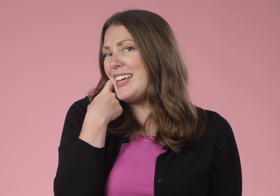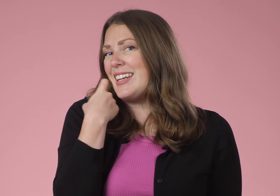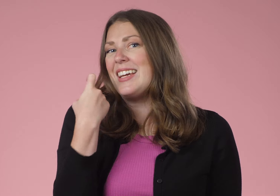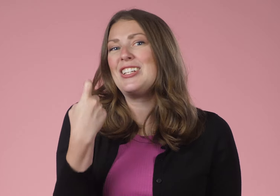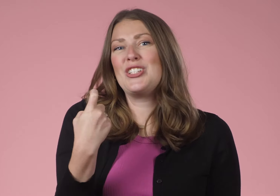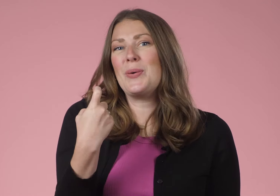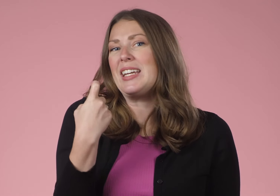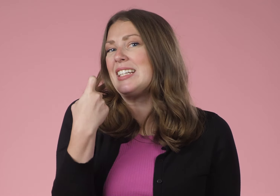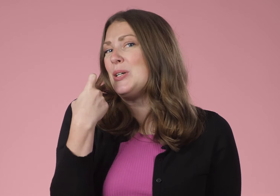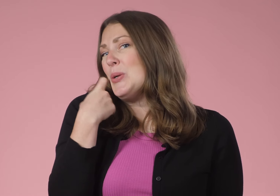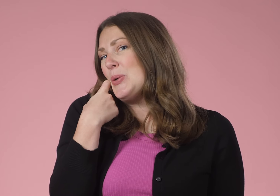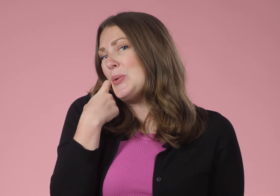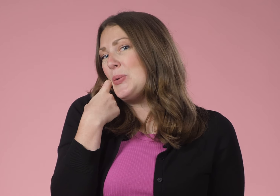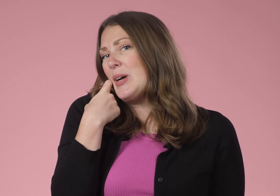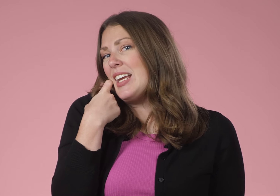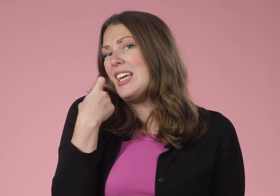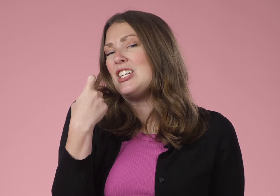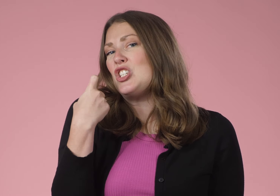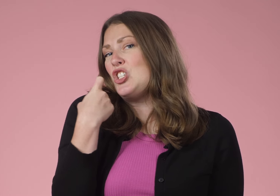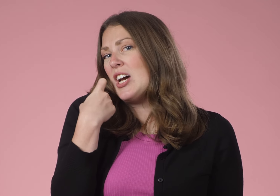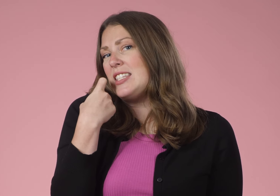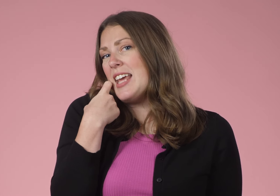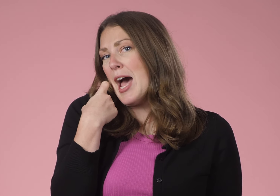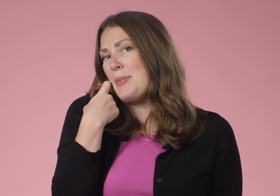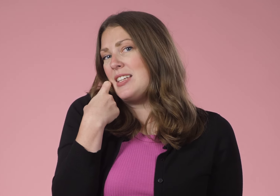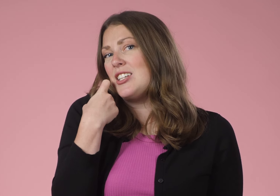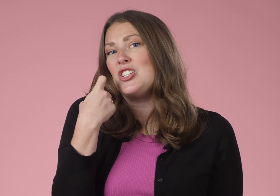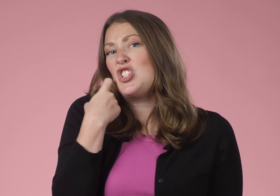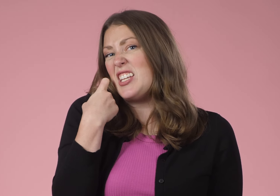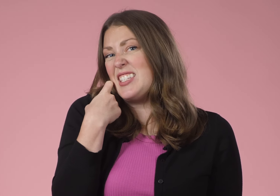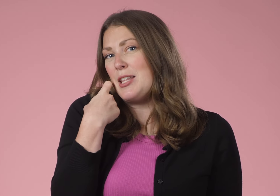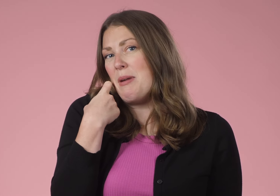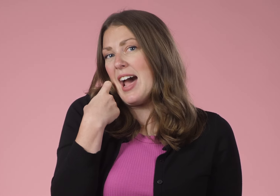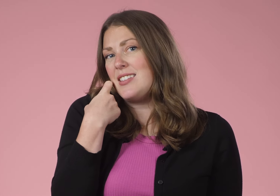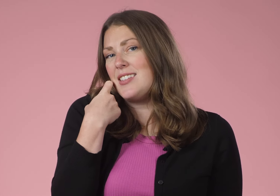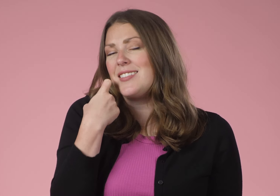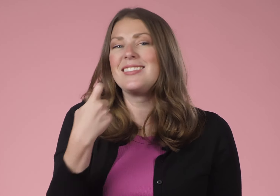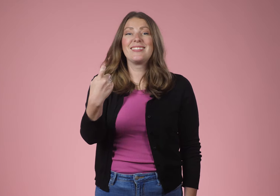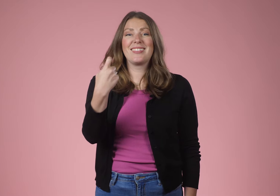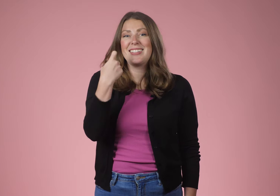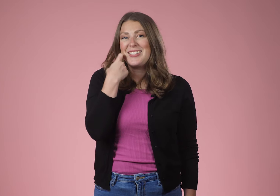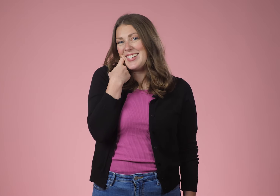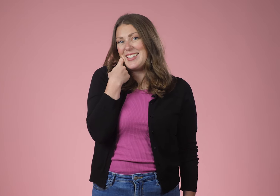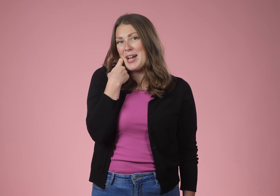in, showing, ooh, it just happened just in the past. Just